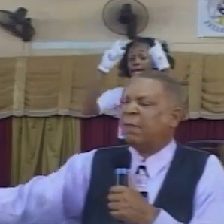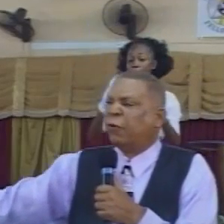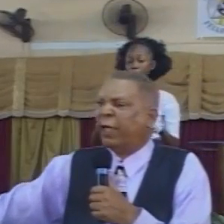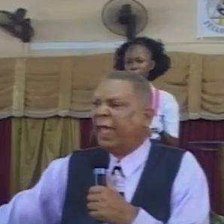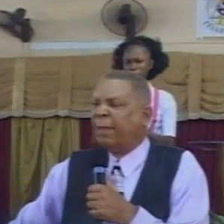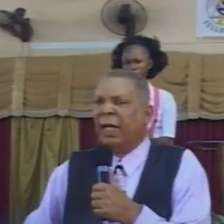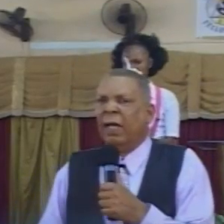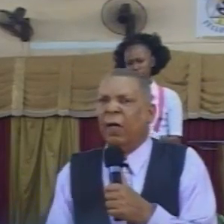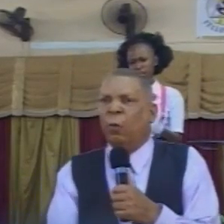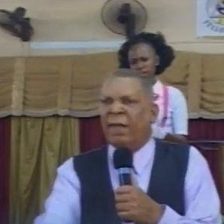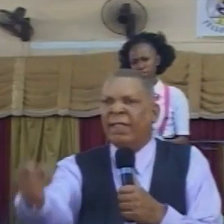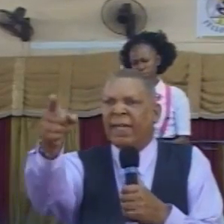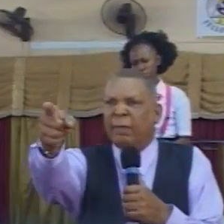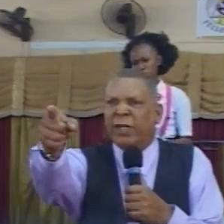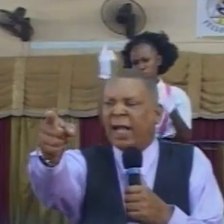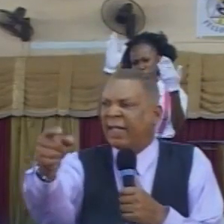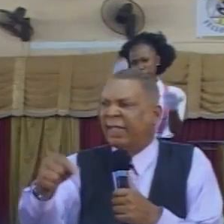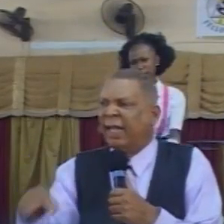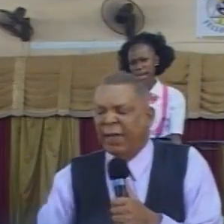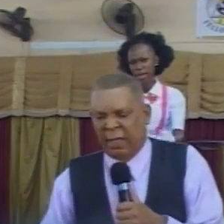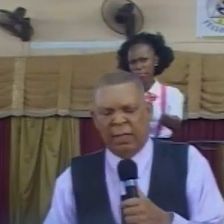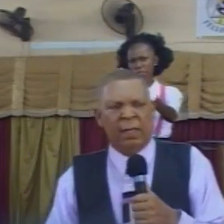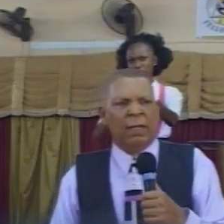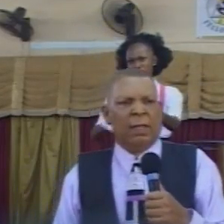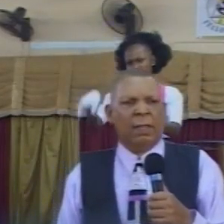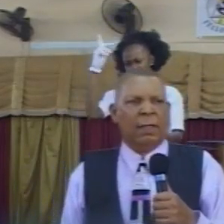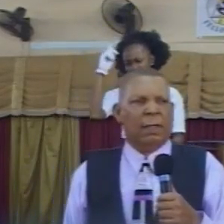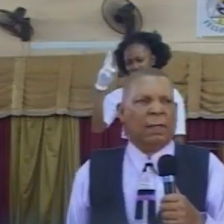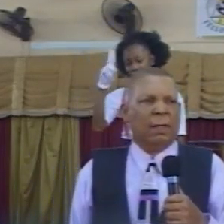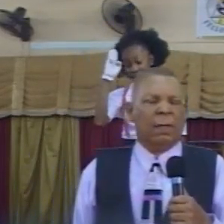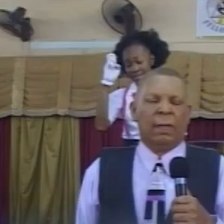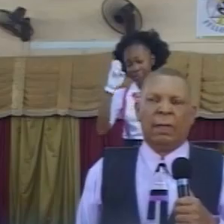who died before he came would have the same chance as the living.